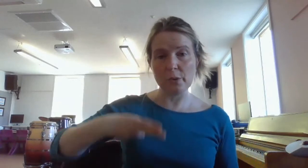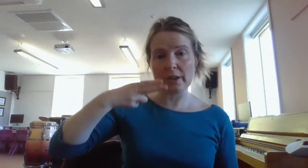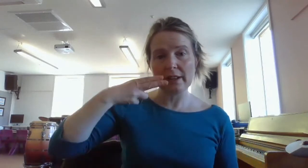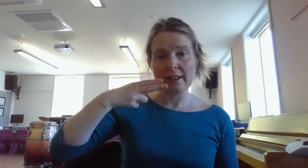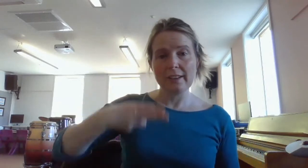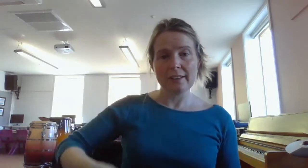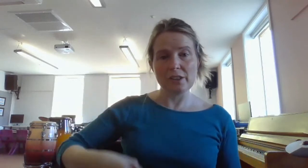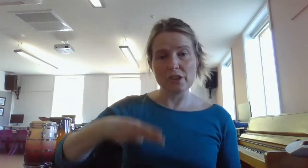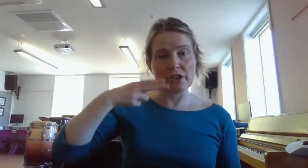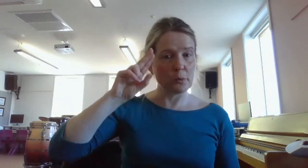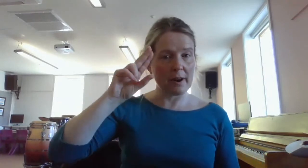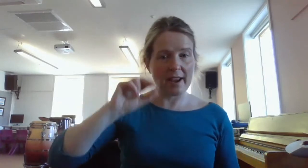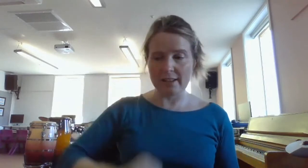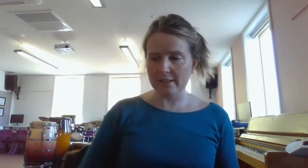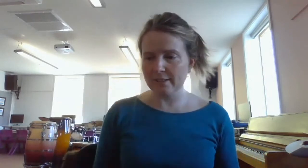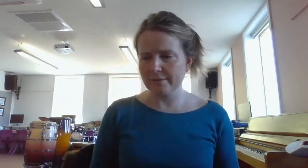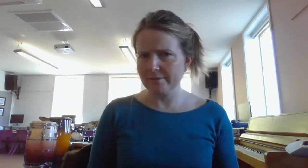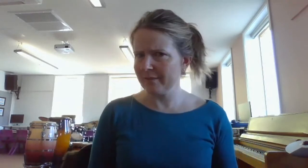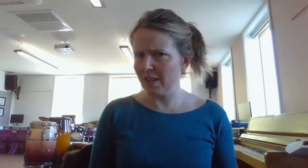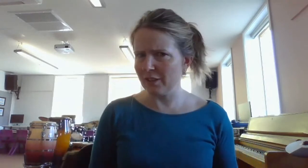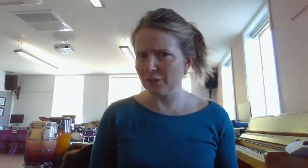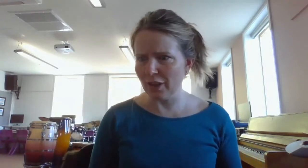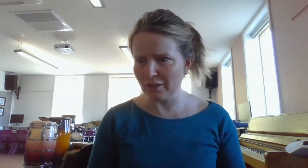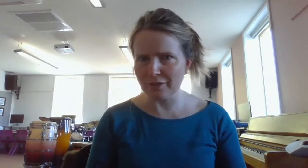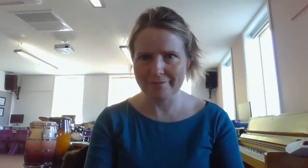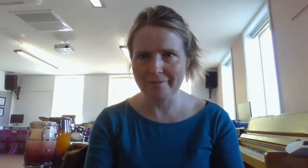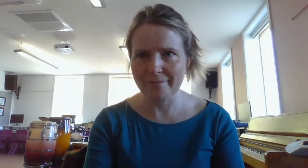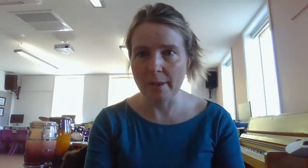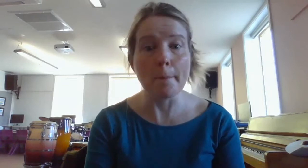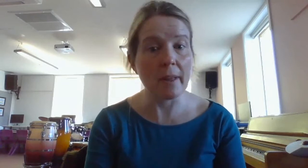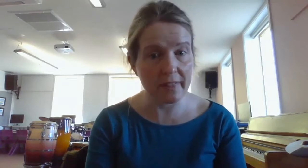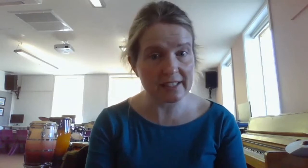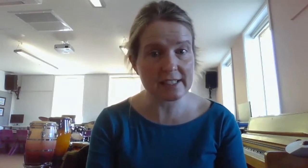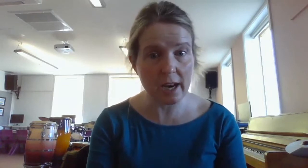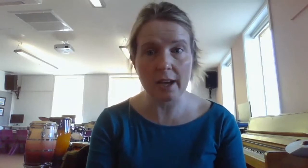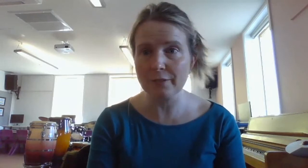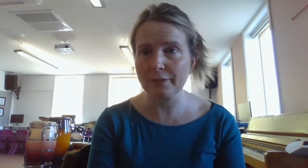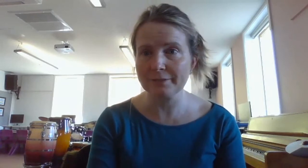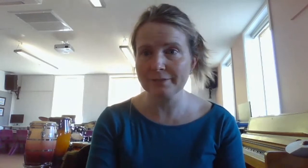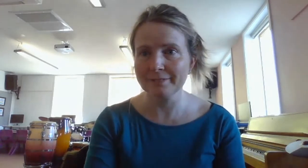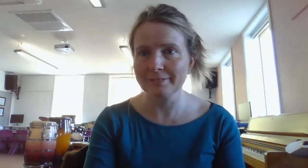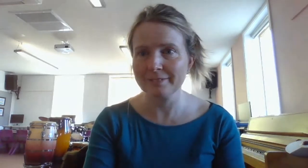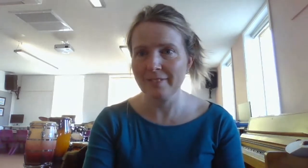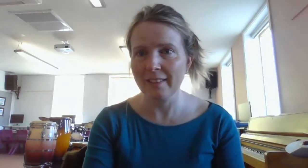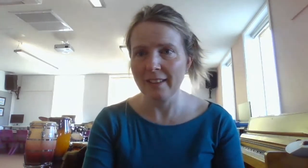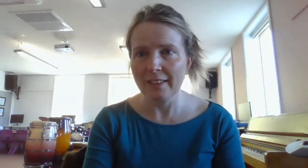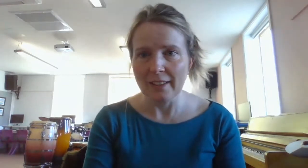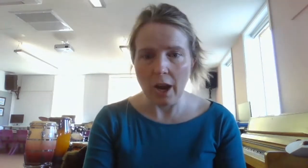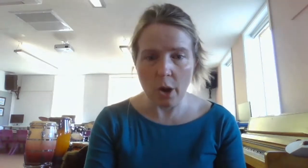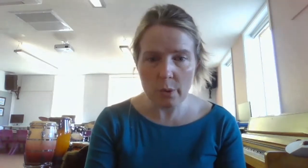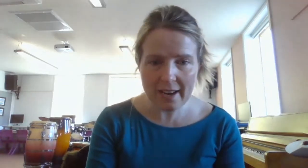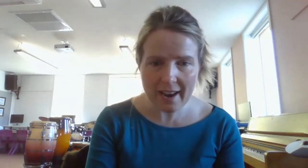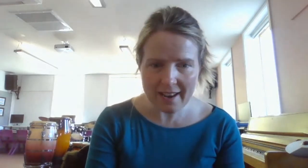fork, you just use 1 hand. Slightly strange, but that's life.